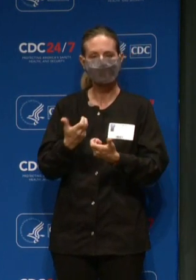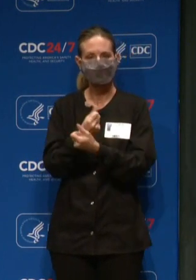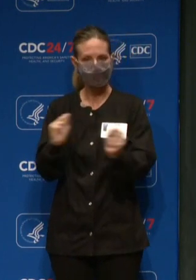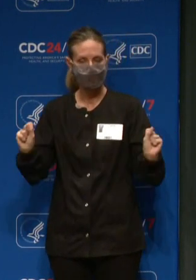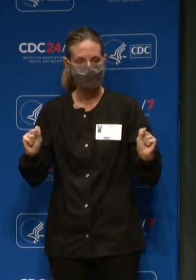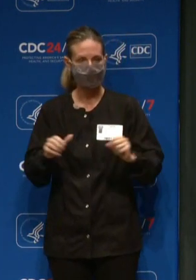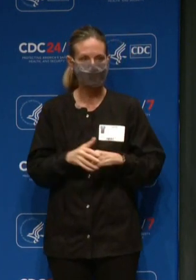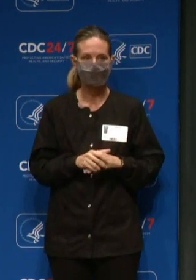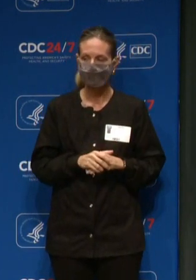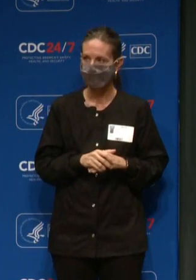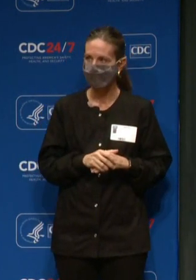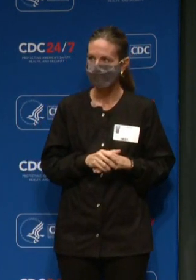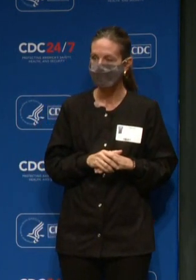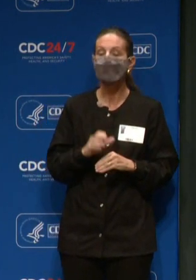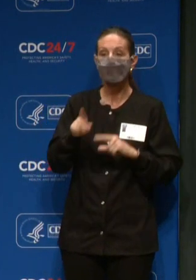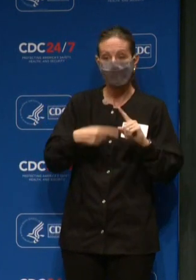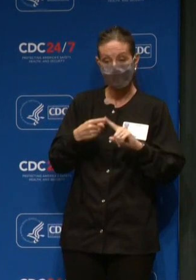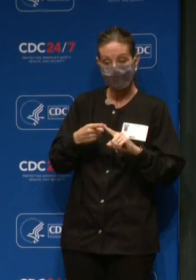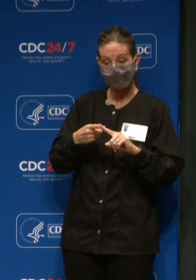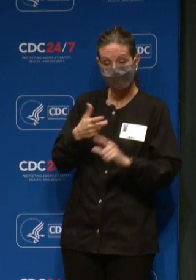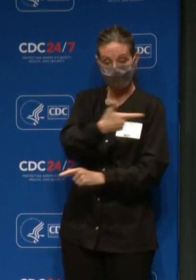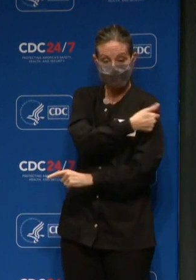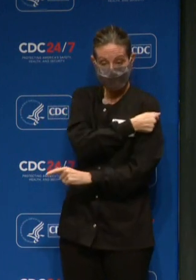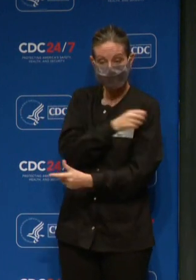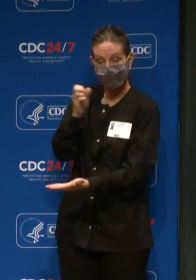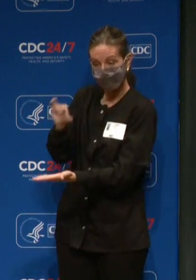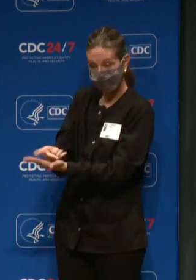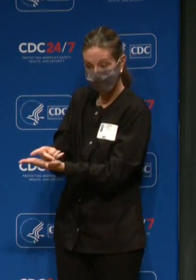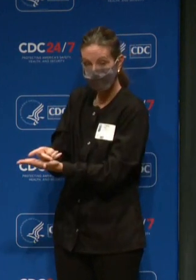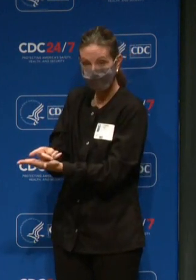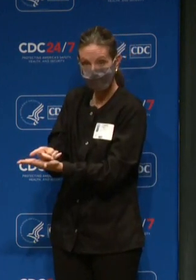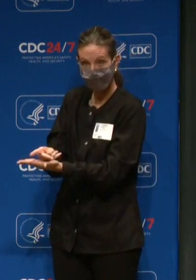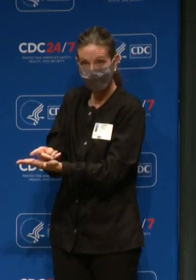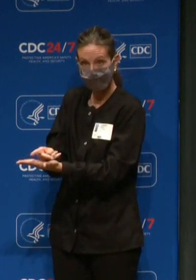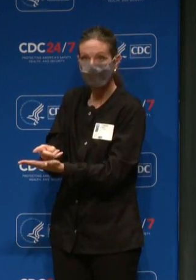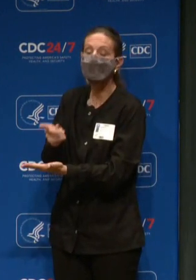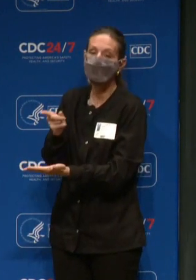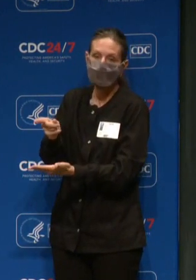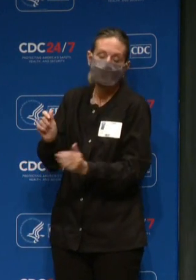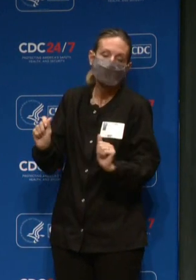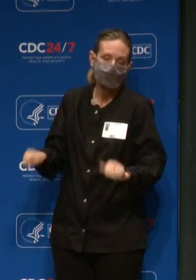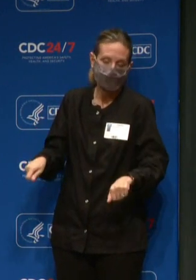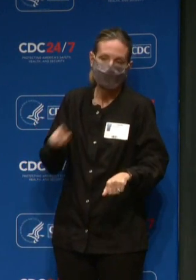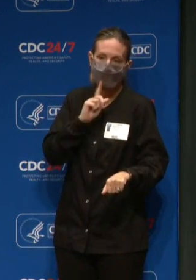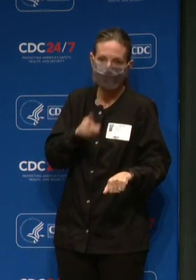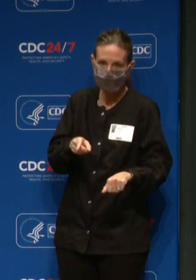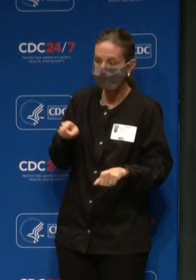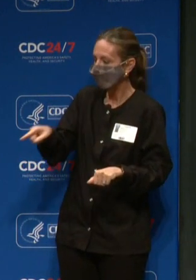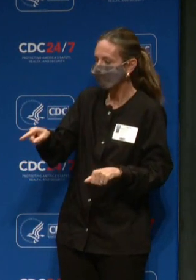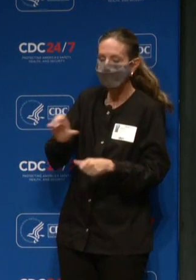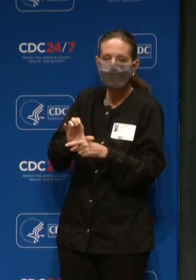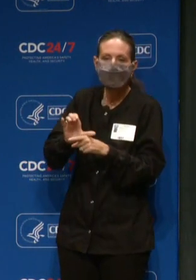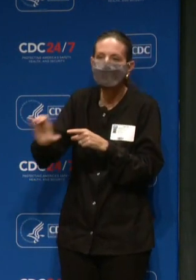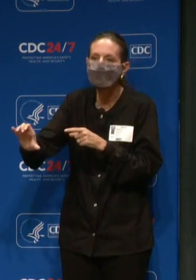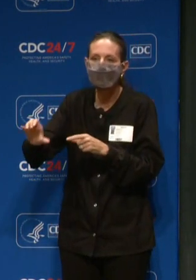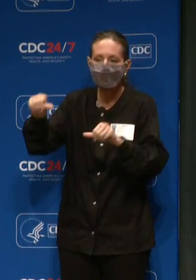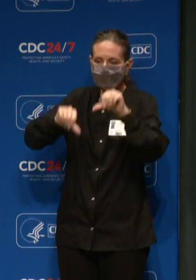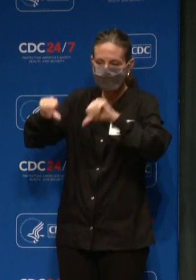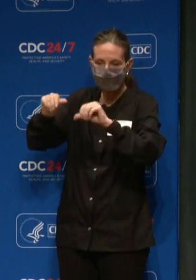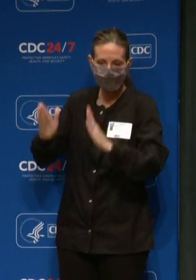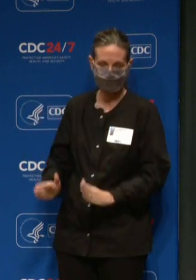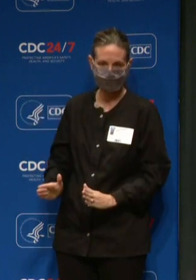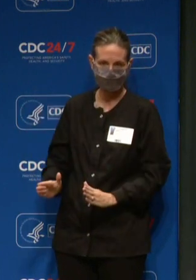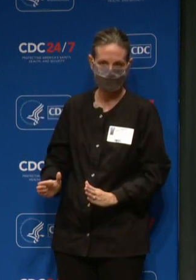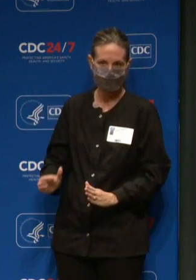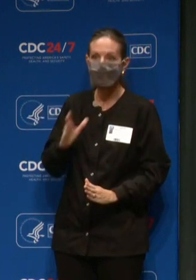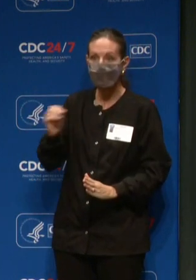the authorization or approval of FDA, it represents FDA's career scientists' best judgment that it meets